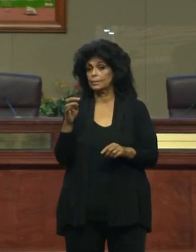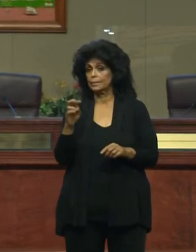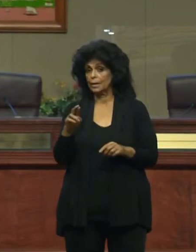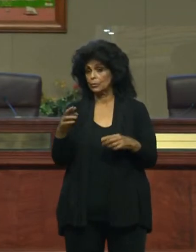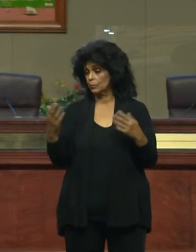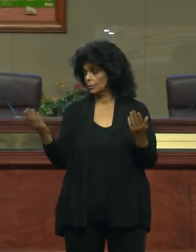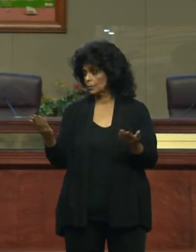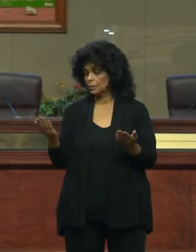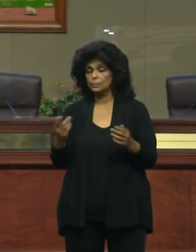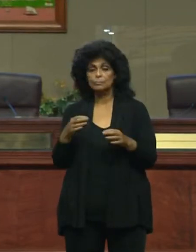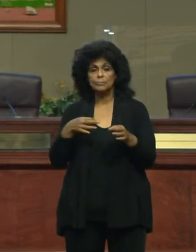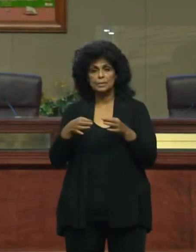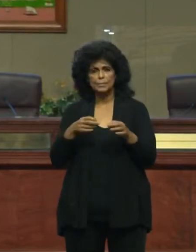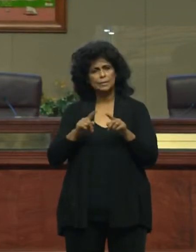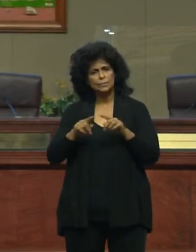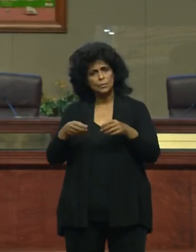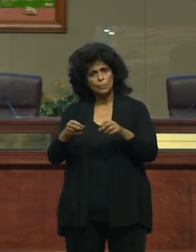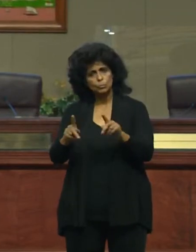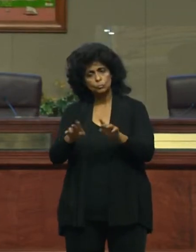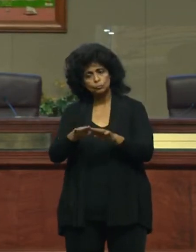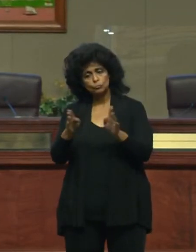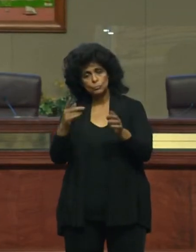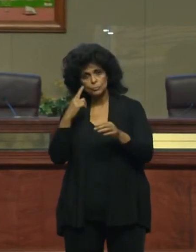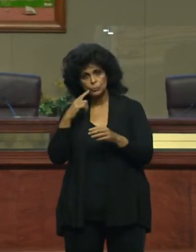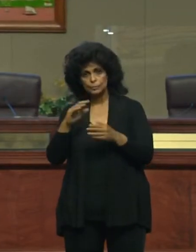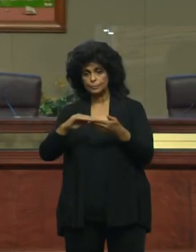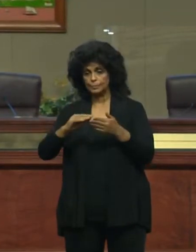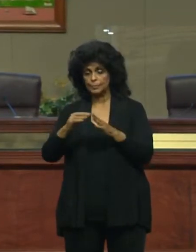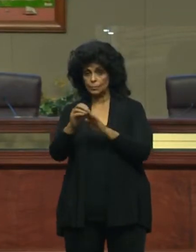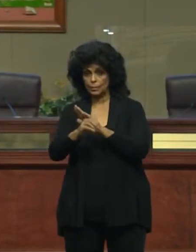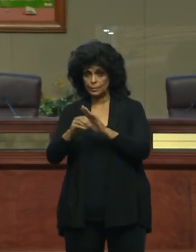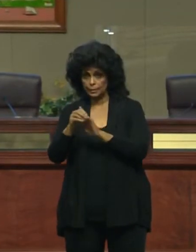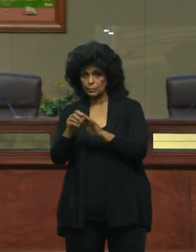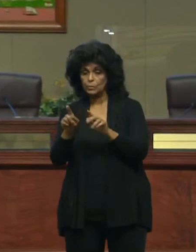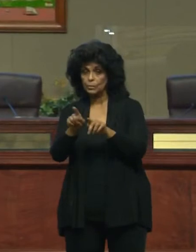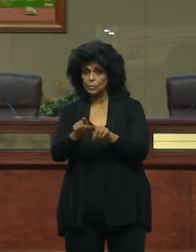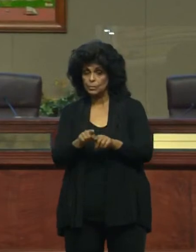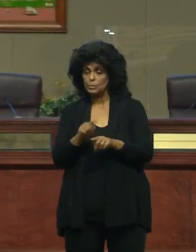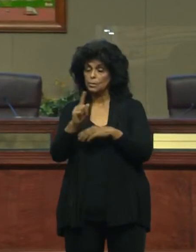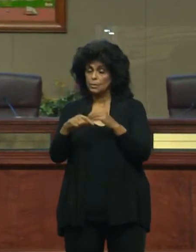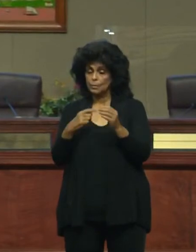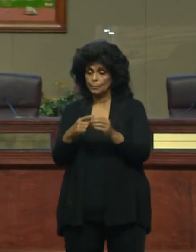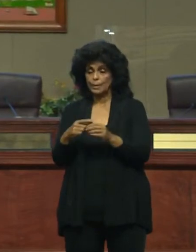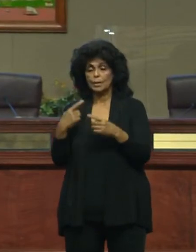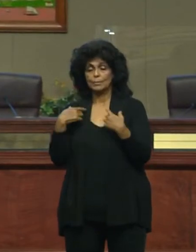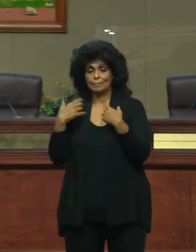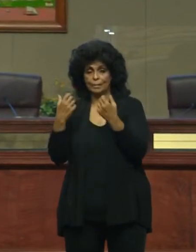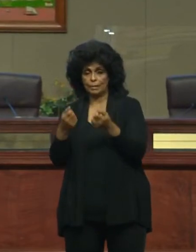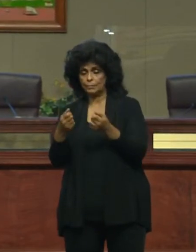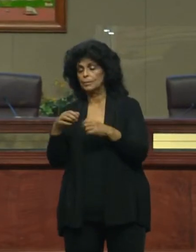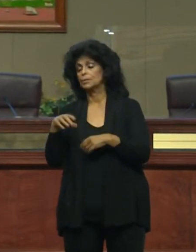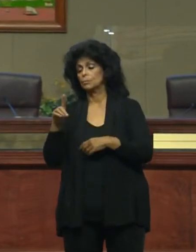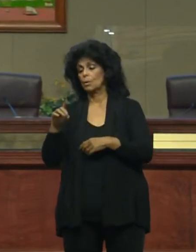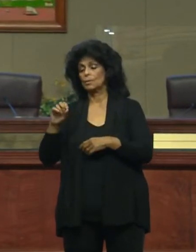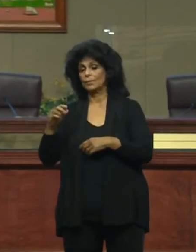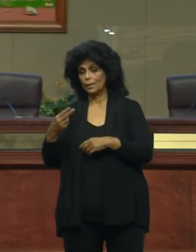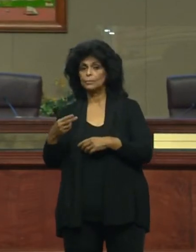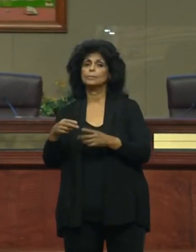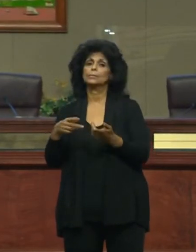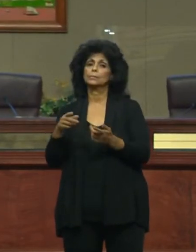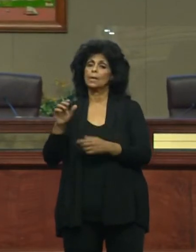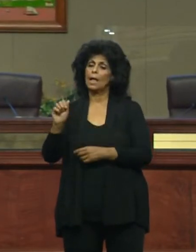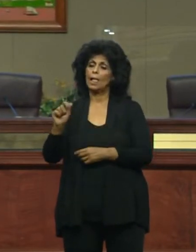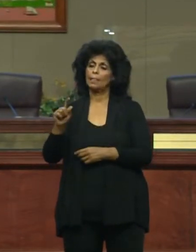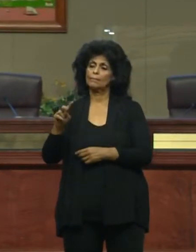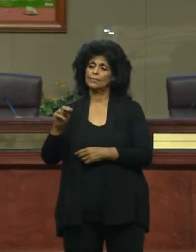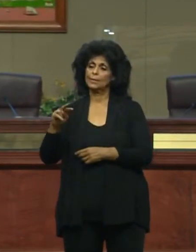of Orlando and mental health. Epidemiologist Alvina Chu from the Florida Department of Health in Orange County is also here